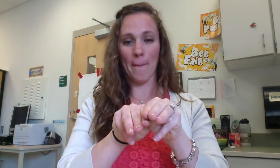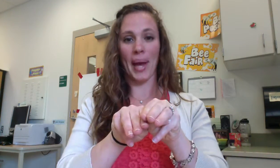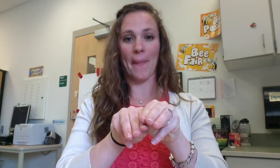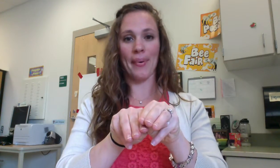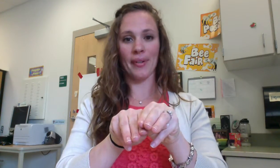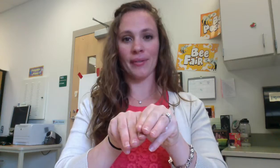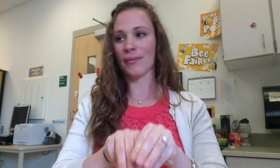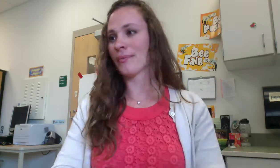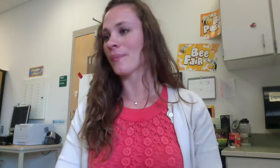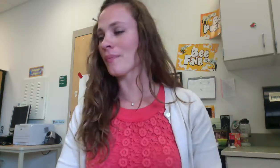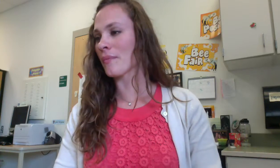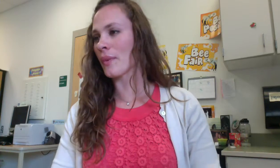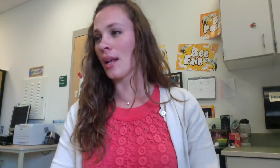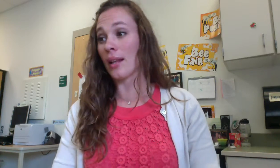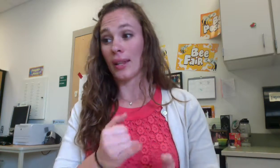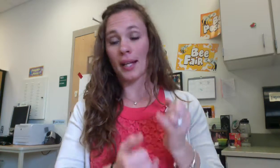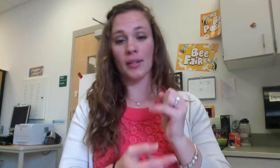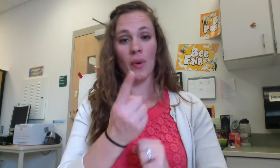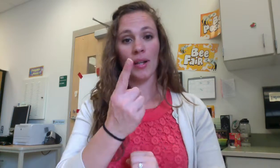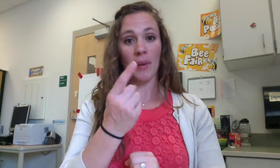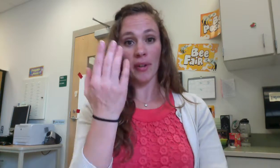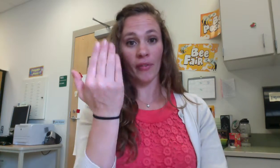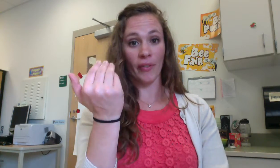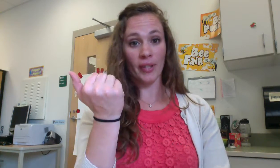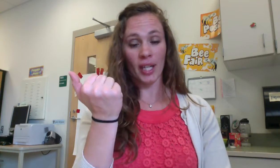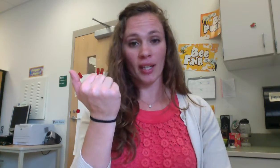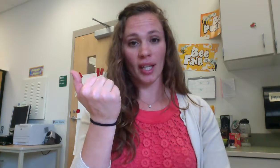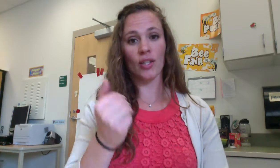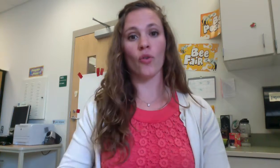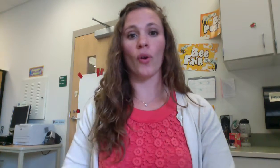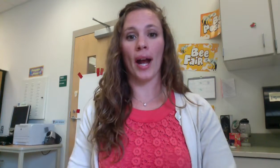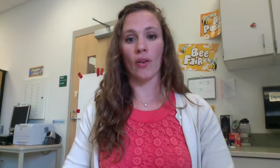map. Last one, number 15, is ground,